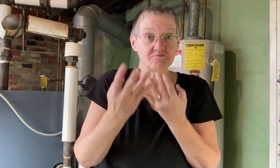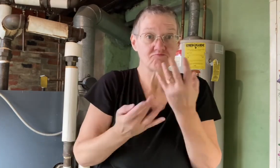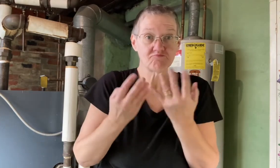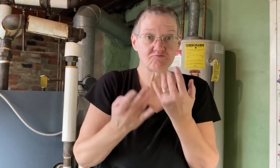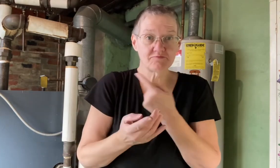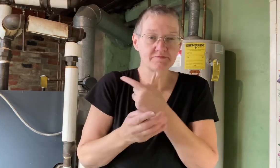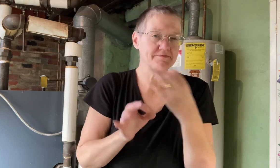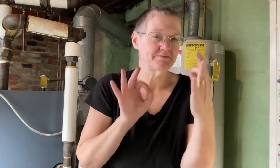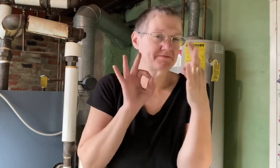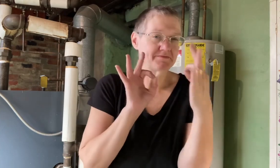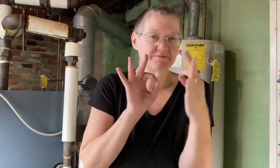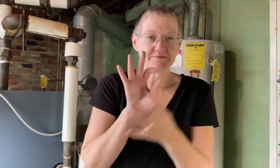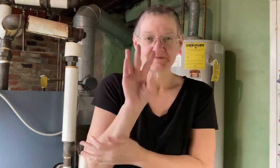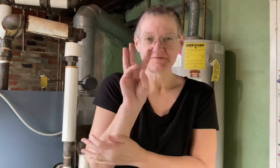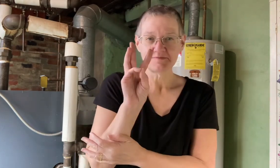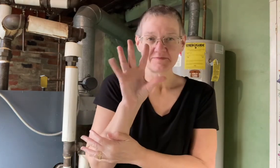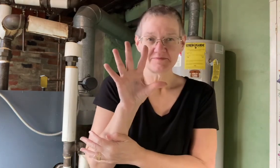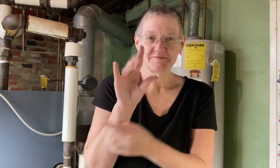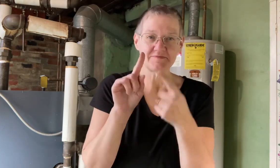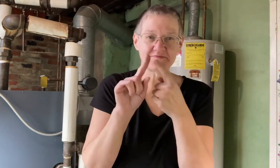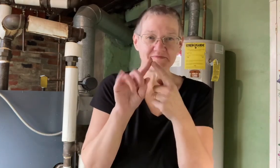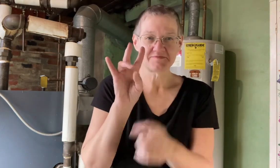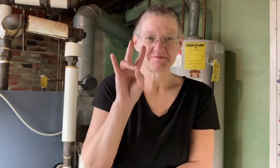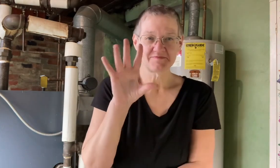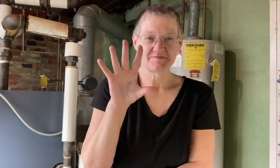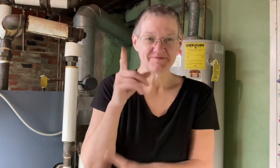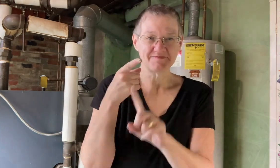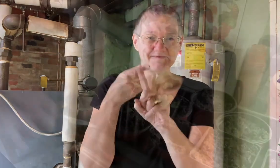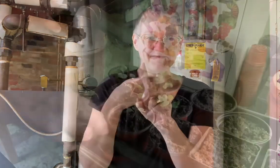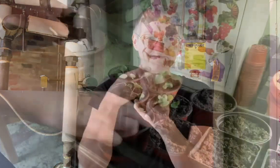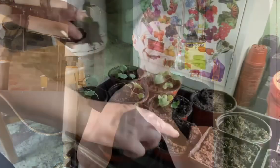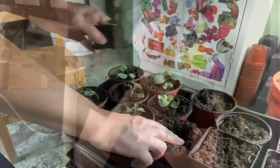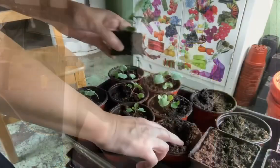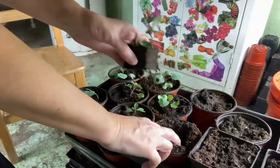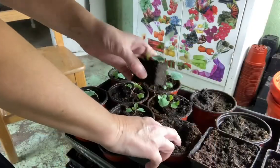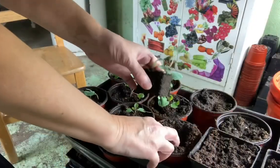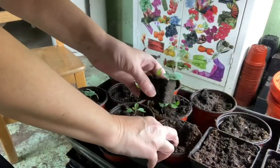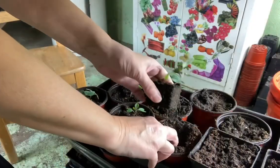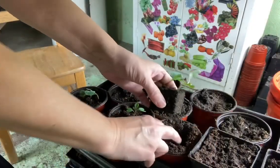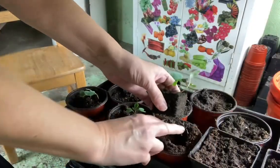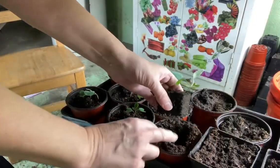this furnace room, it's perfect. It tends to run 65 to 75.